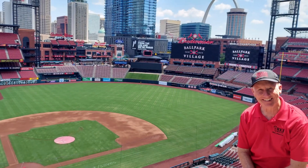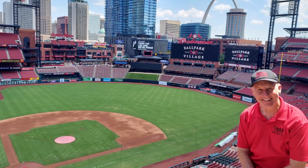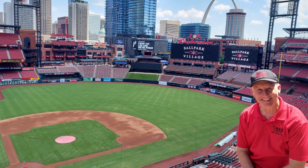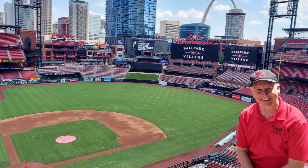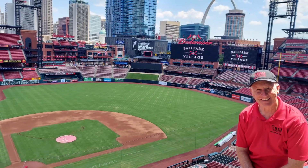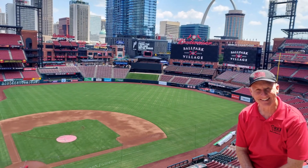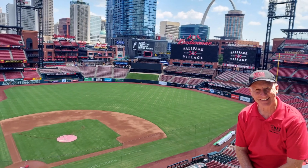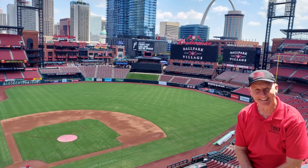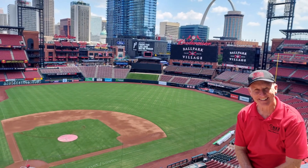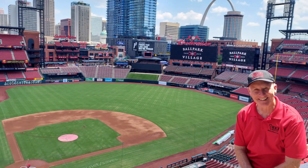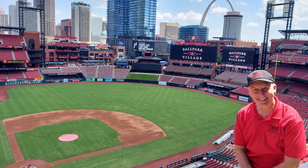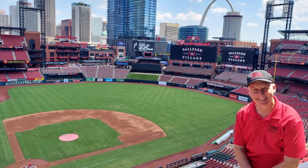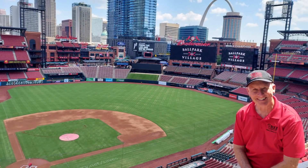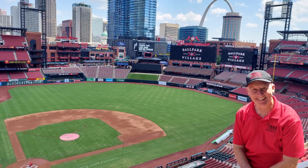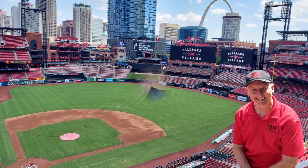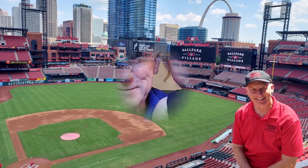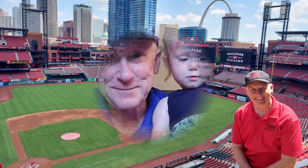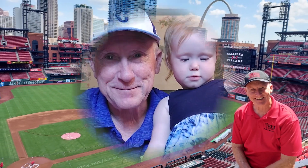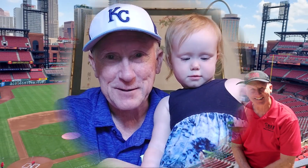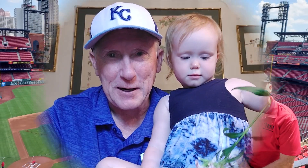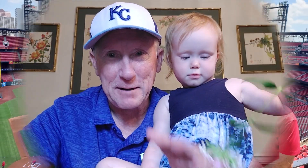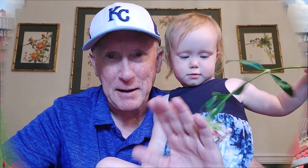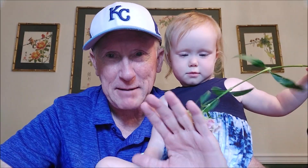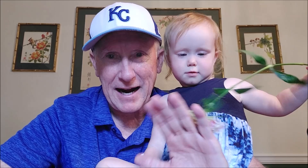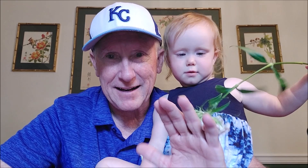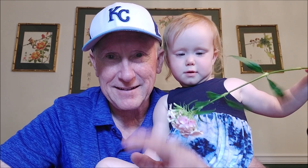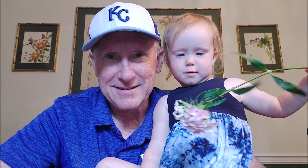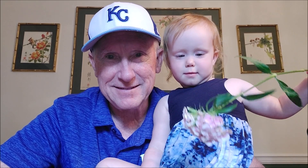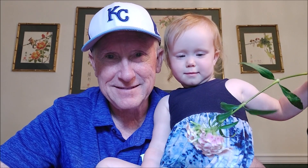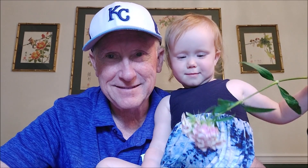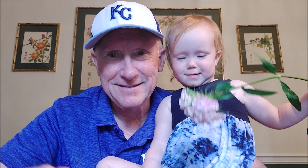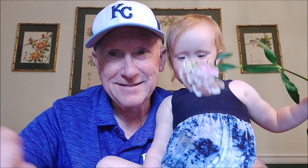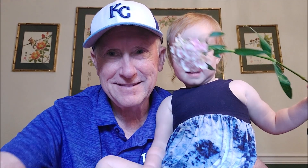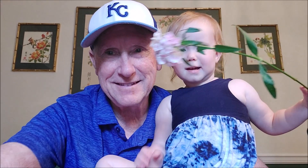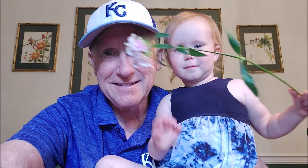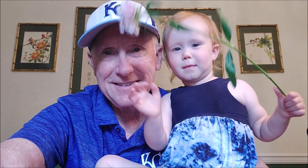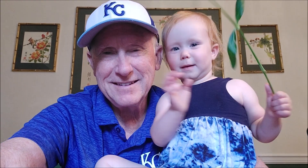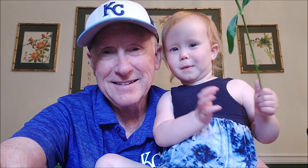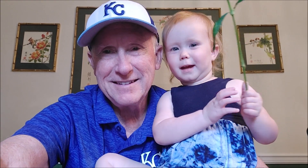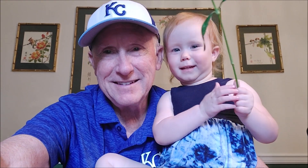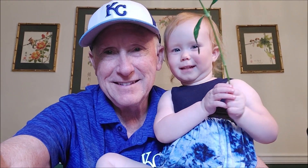Okay, bye-bye. Bye-bye.